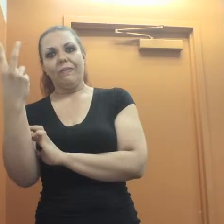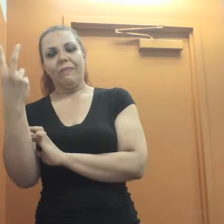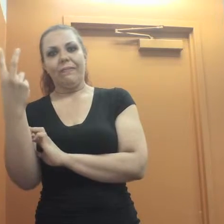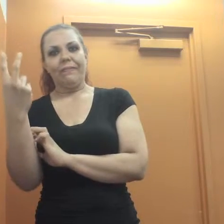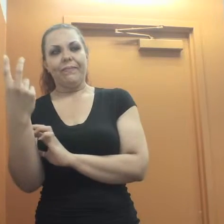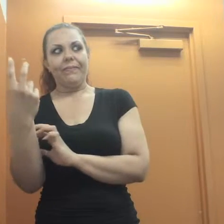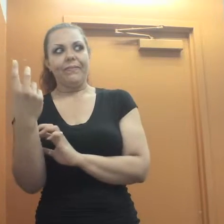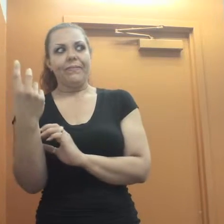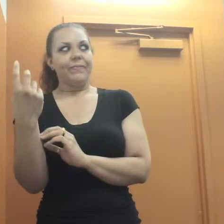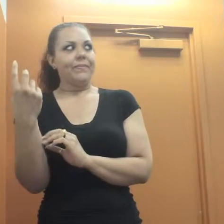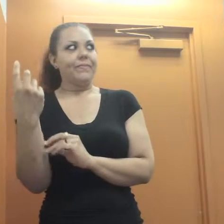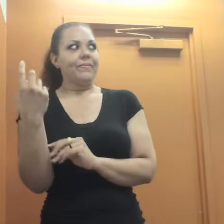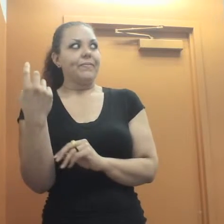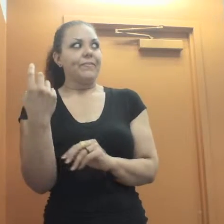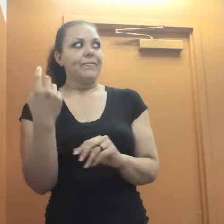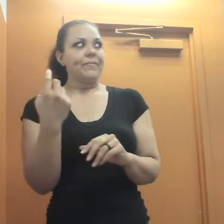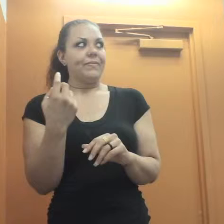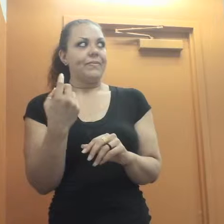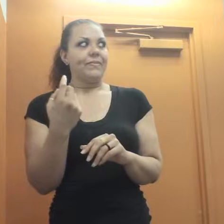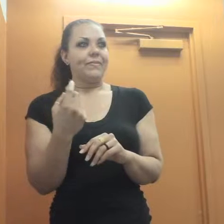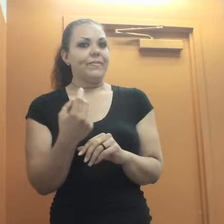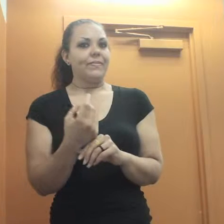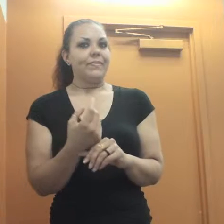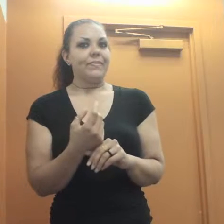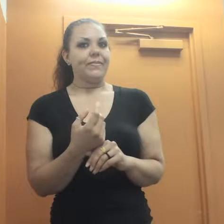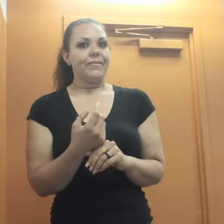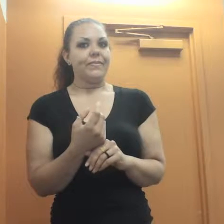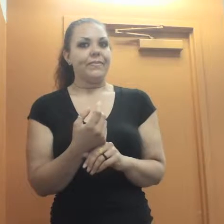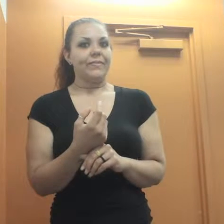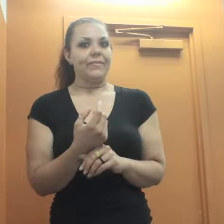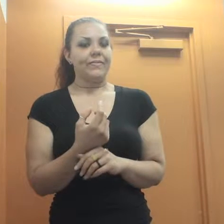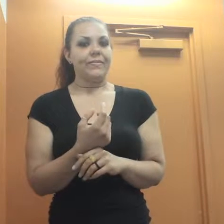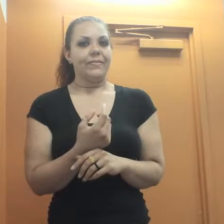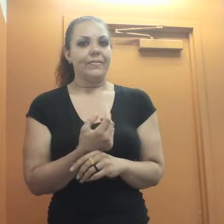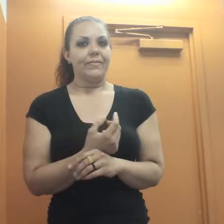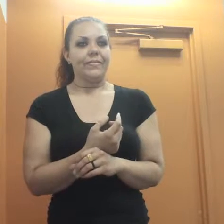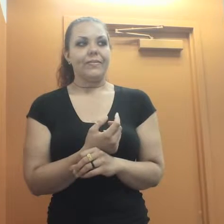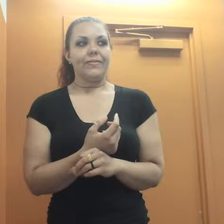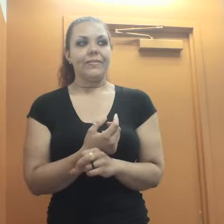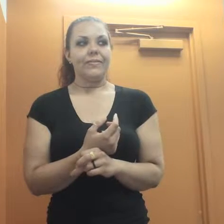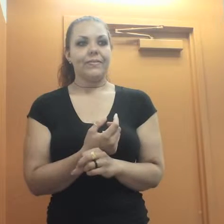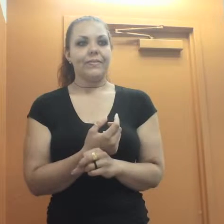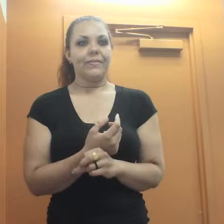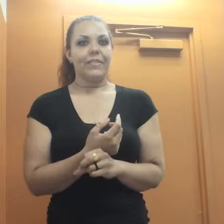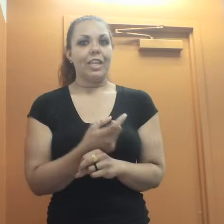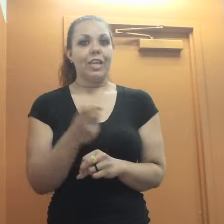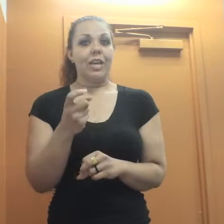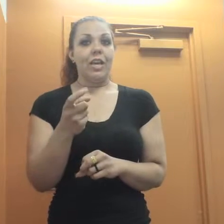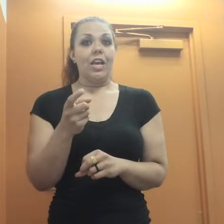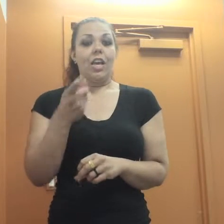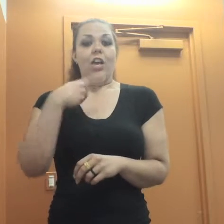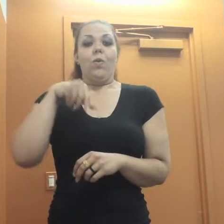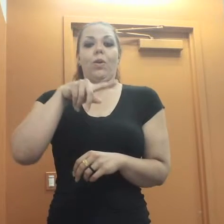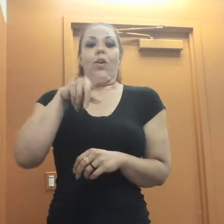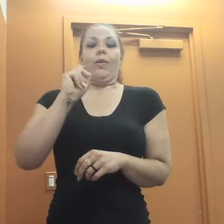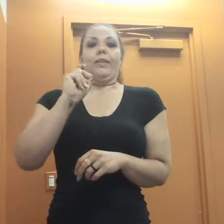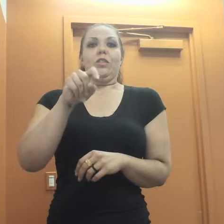equal to 3.8 times 10 to the minus 4th mole. We were supposed to find the concentration of silver